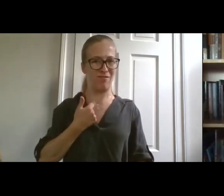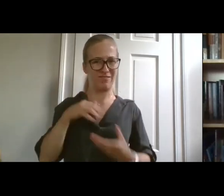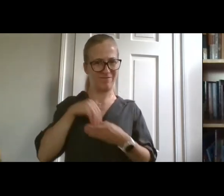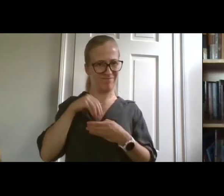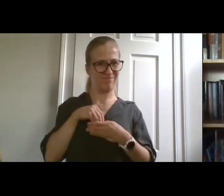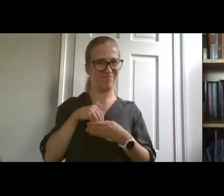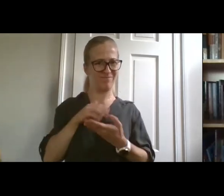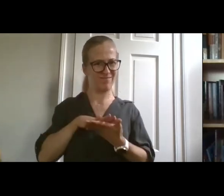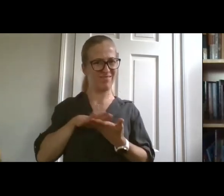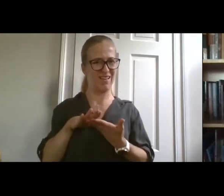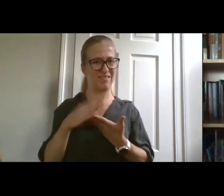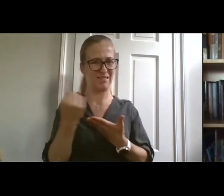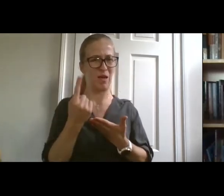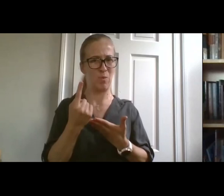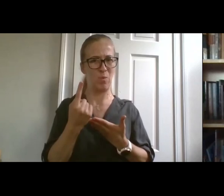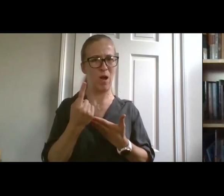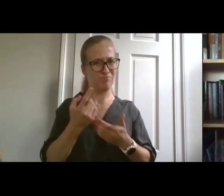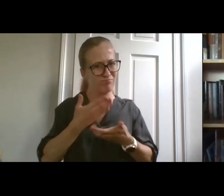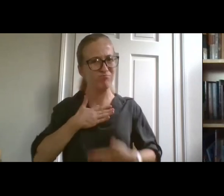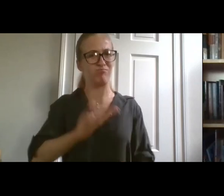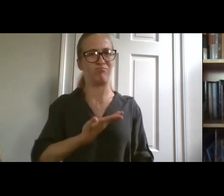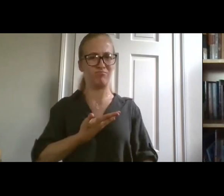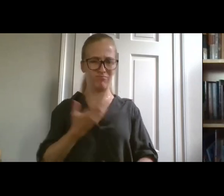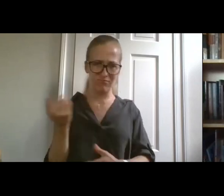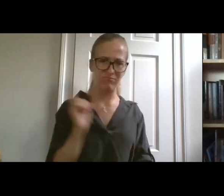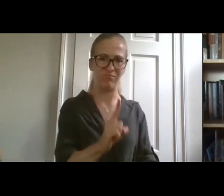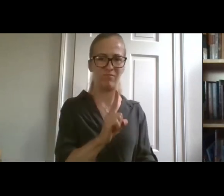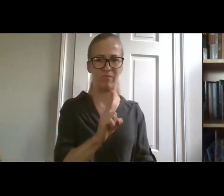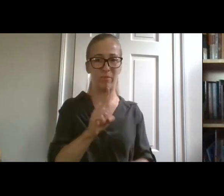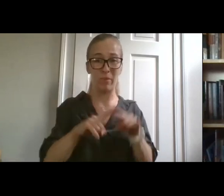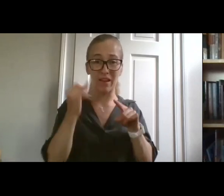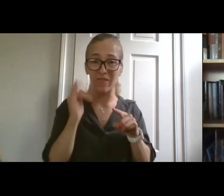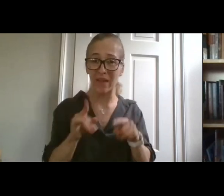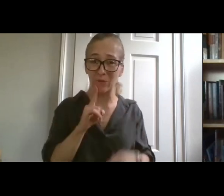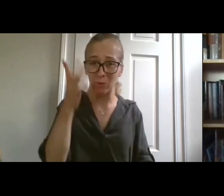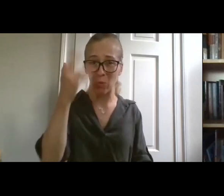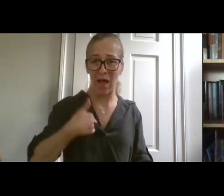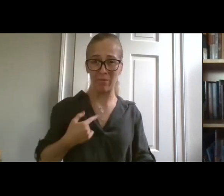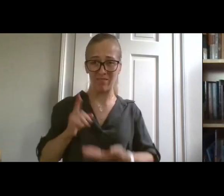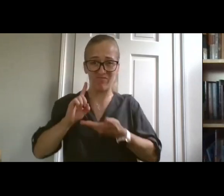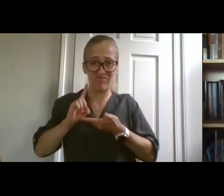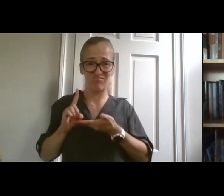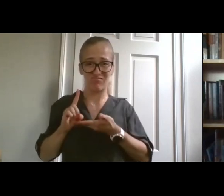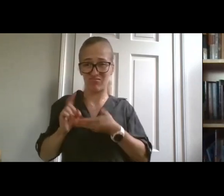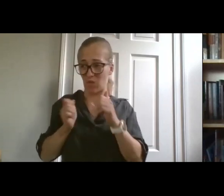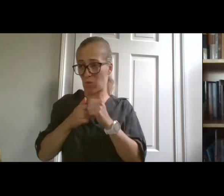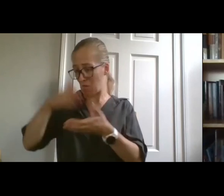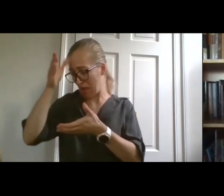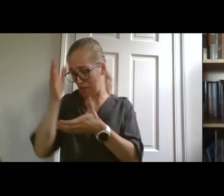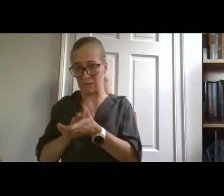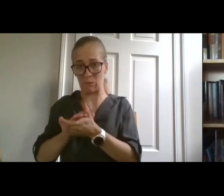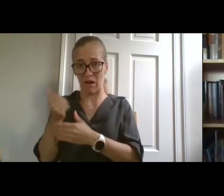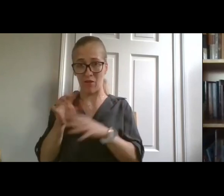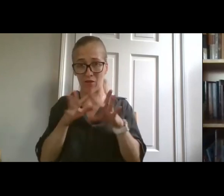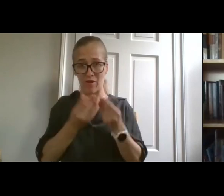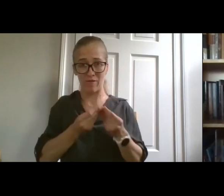a person eager to step forward when it was necessary. But if that was true, why was I standing meekly next to my spouse while this other family's child went